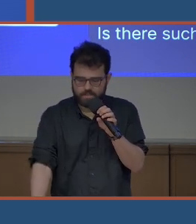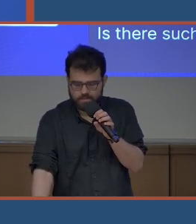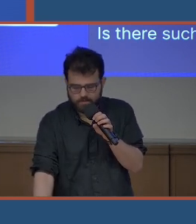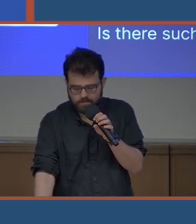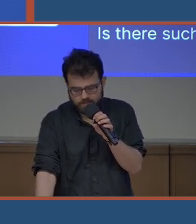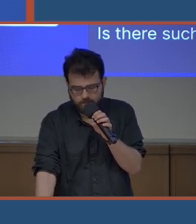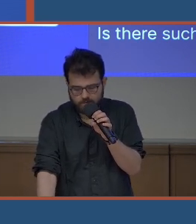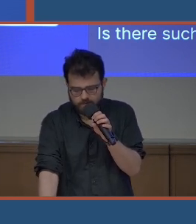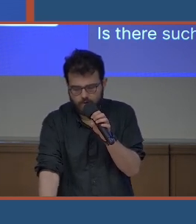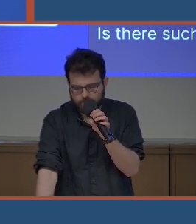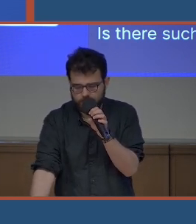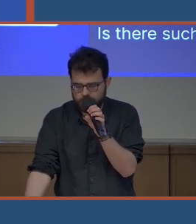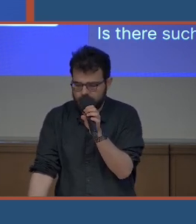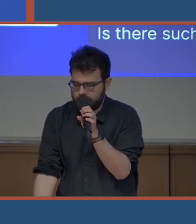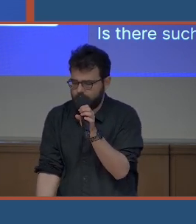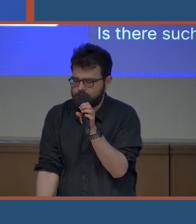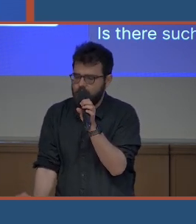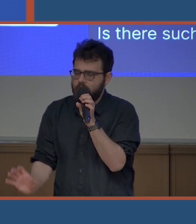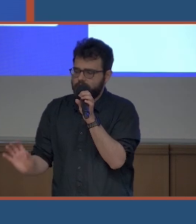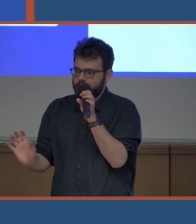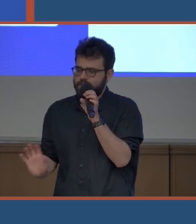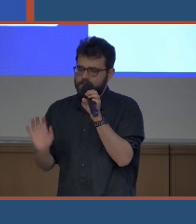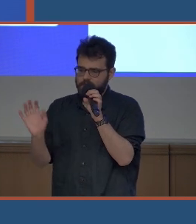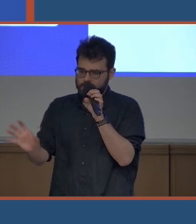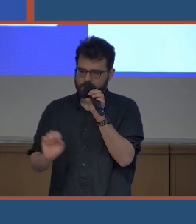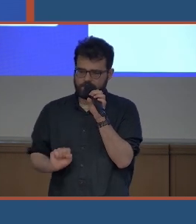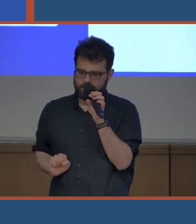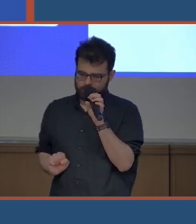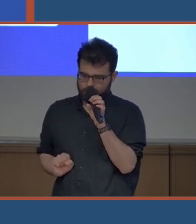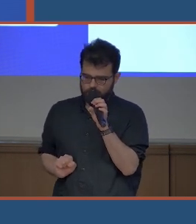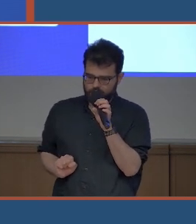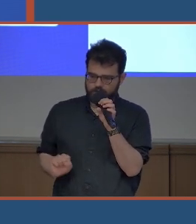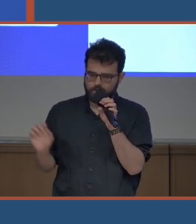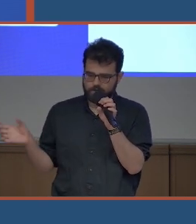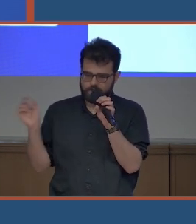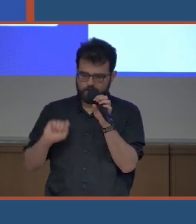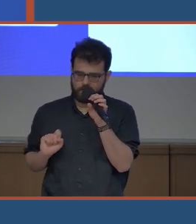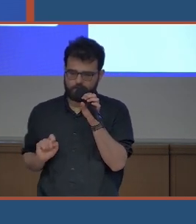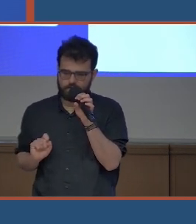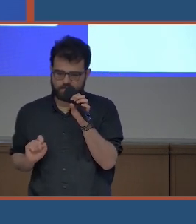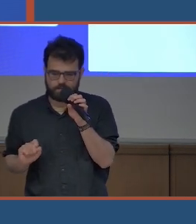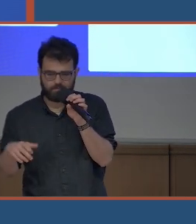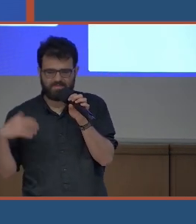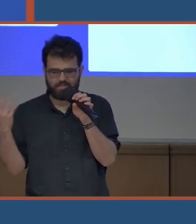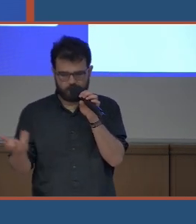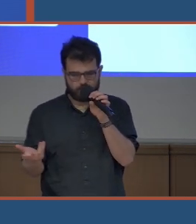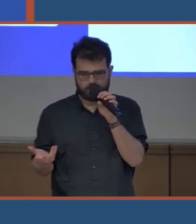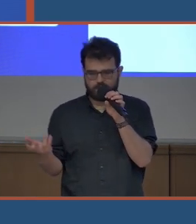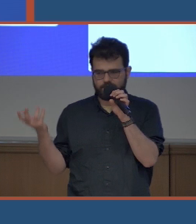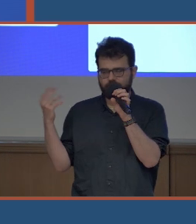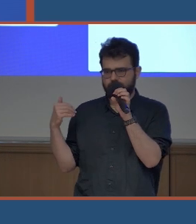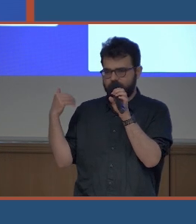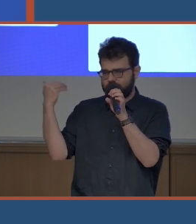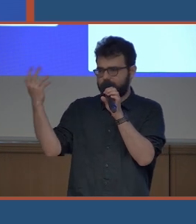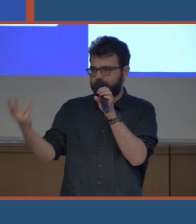French, this is called the Old French Sign Language, to teach the deaf children. And also they came up with some methodical